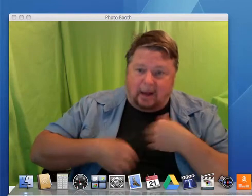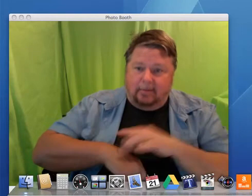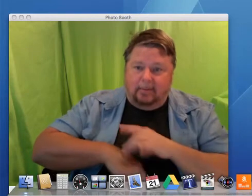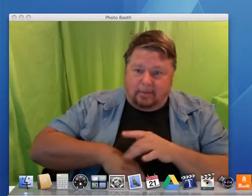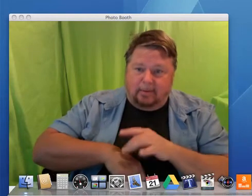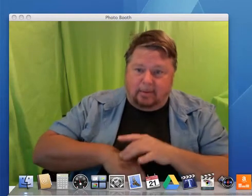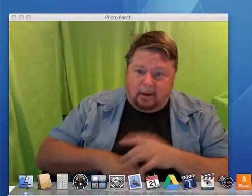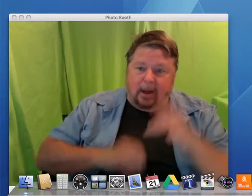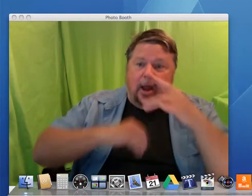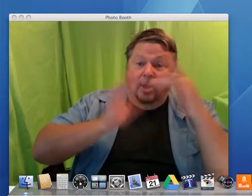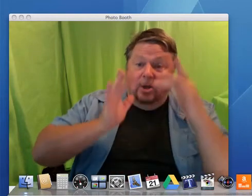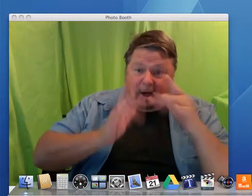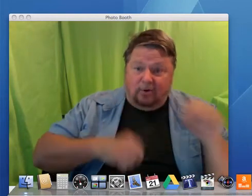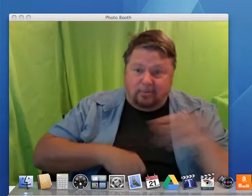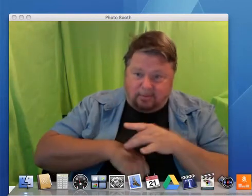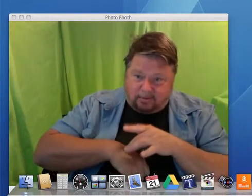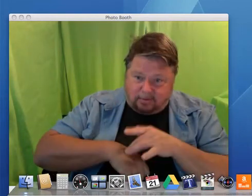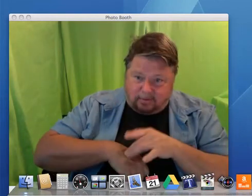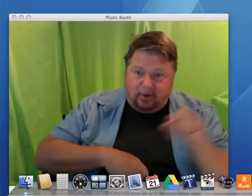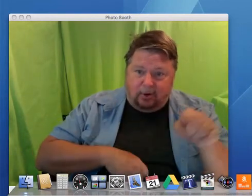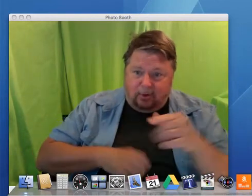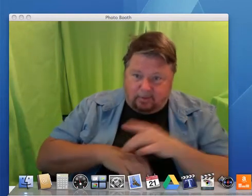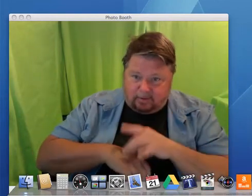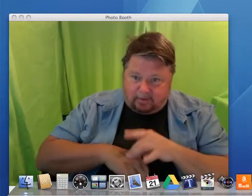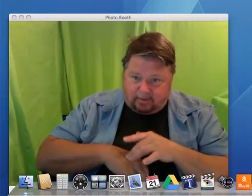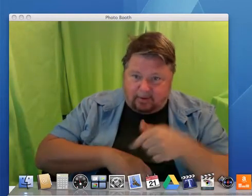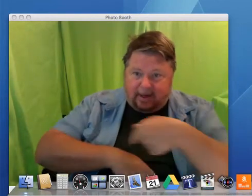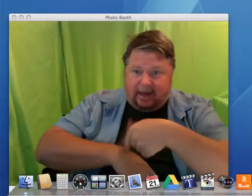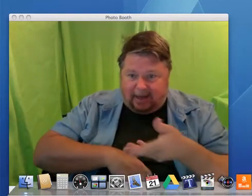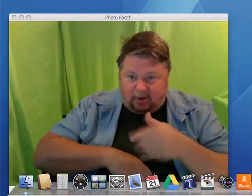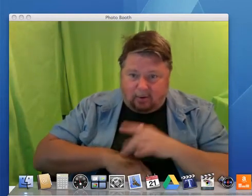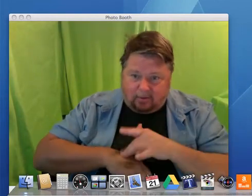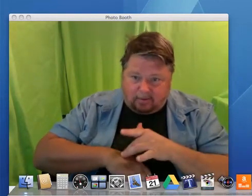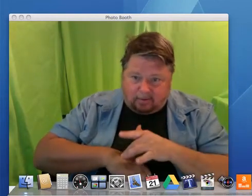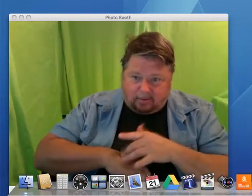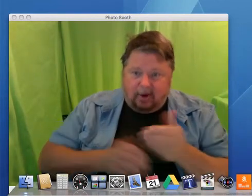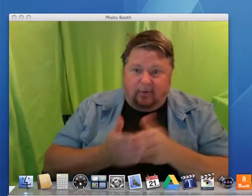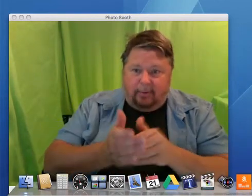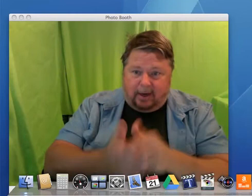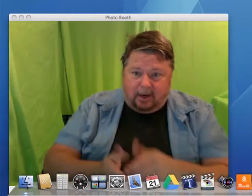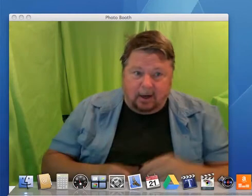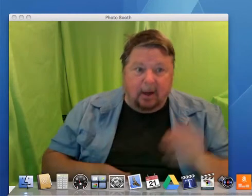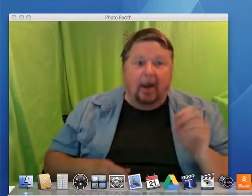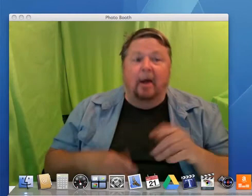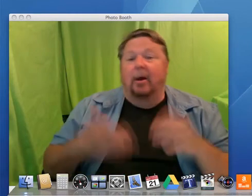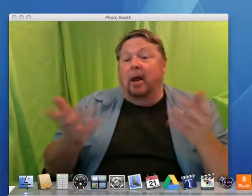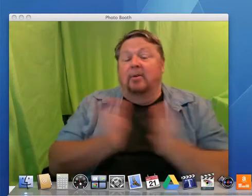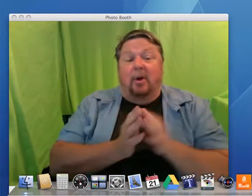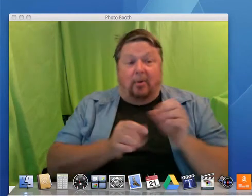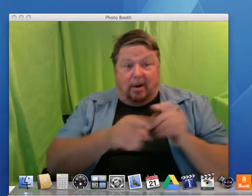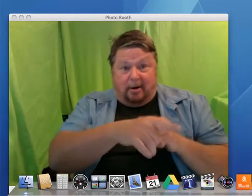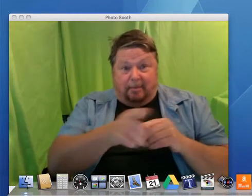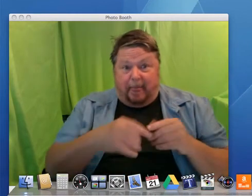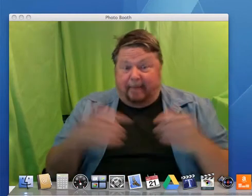I touch you here repeatedly. Okay,